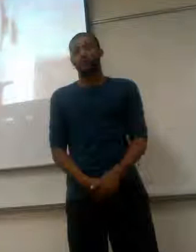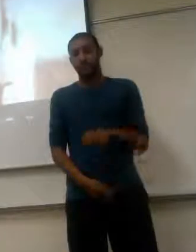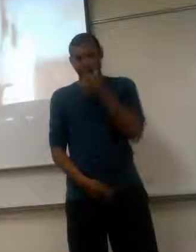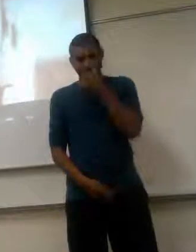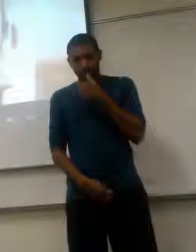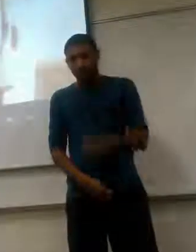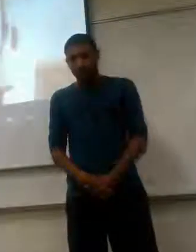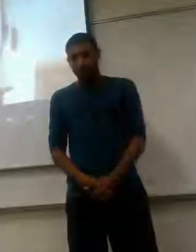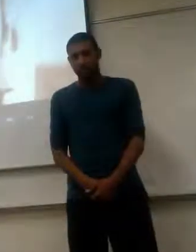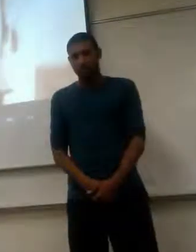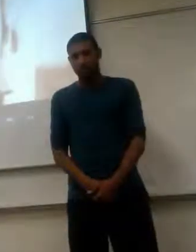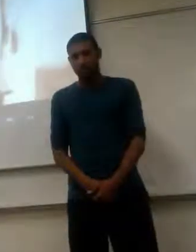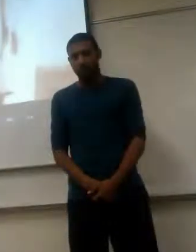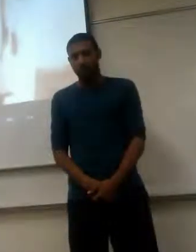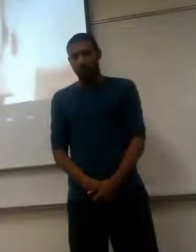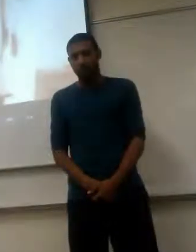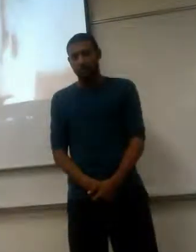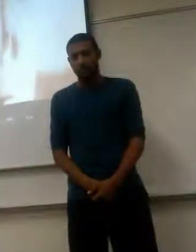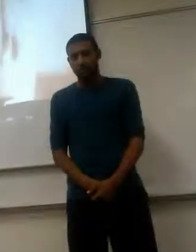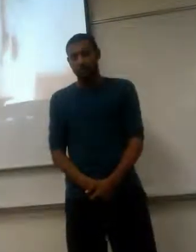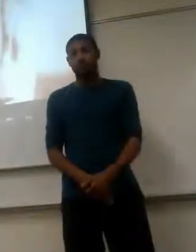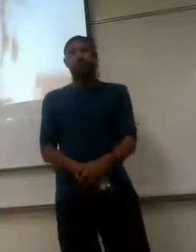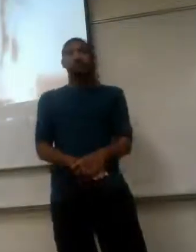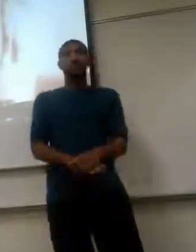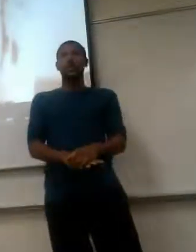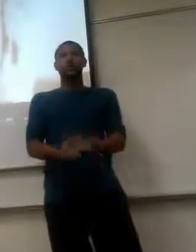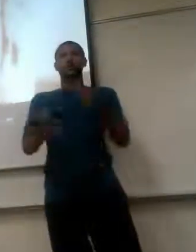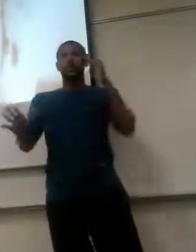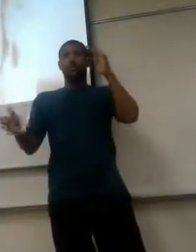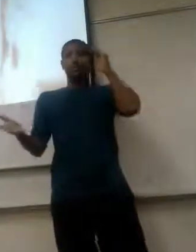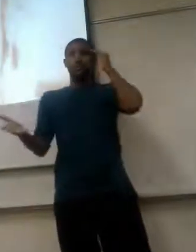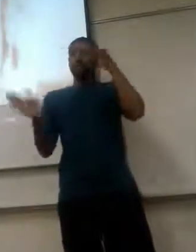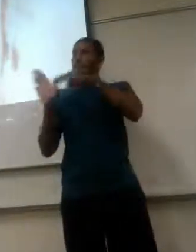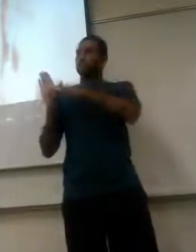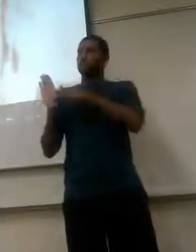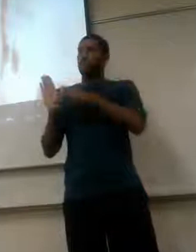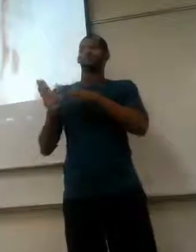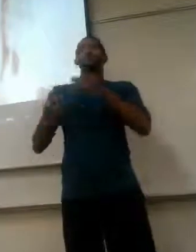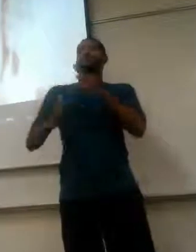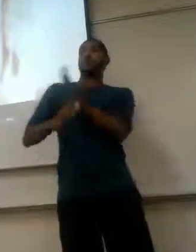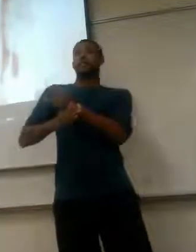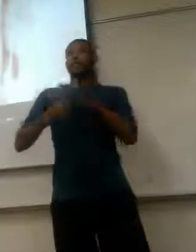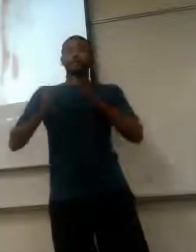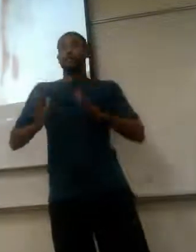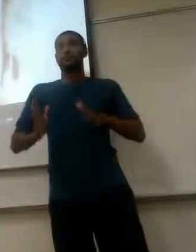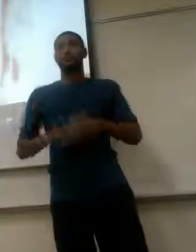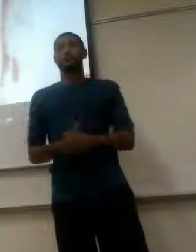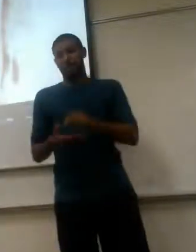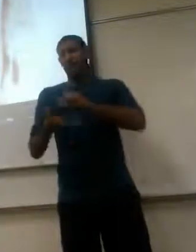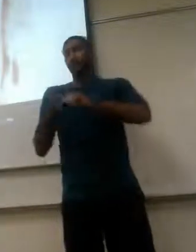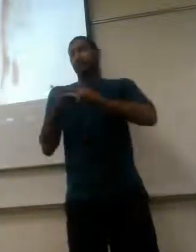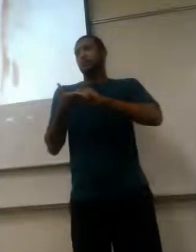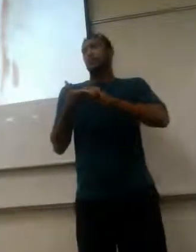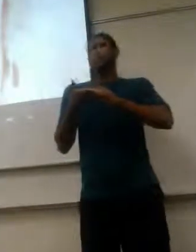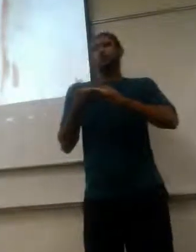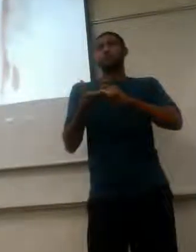I was known as a singer of songs, and I wrote many songs myself. Many times, when I was a